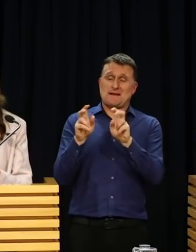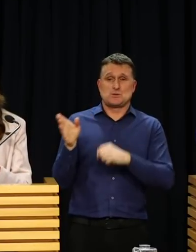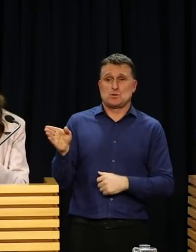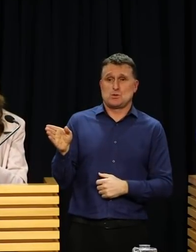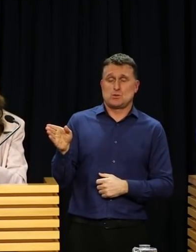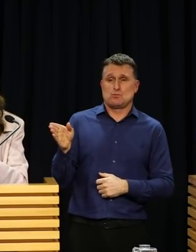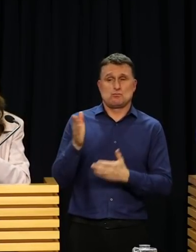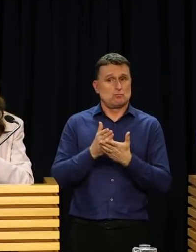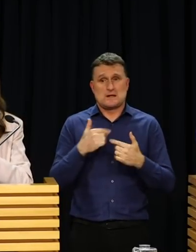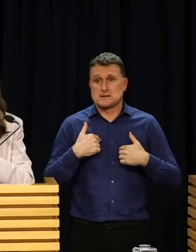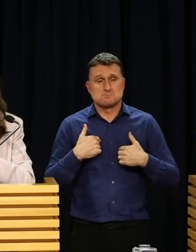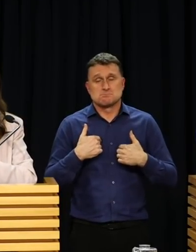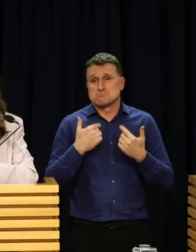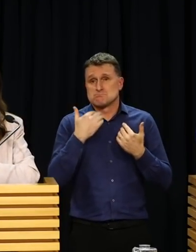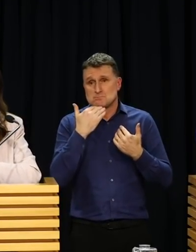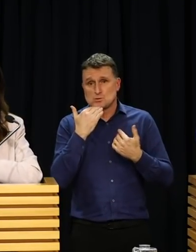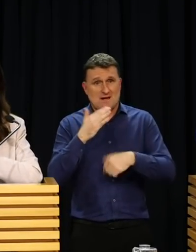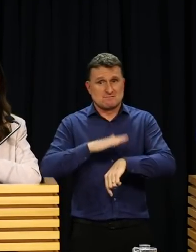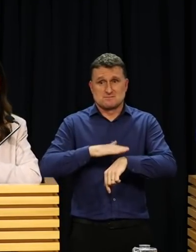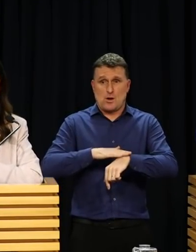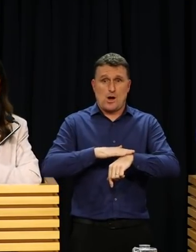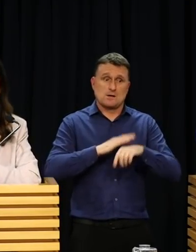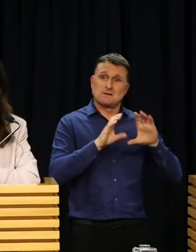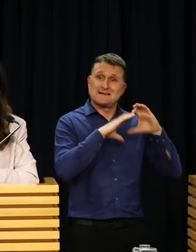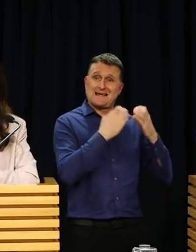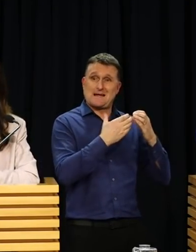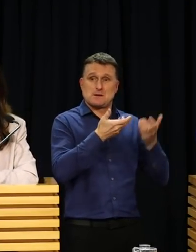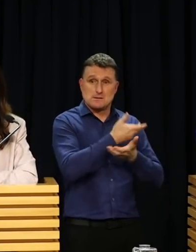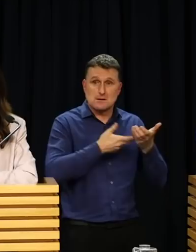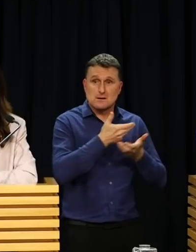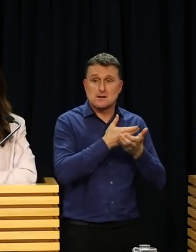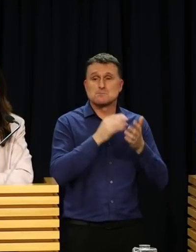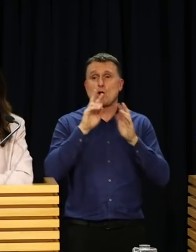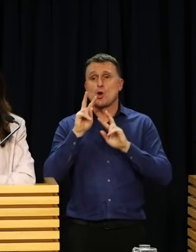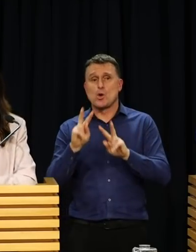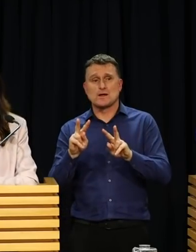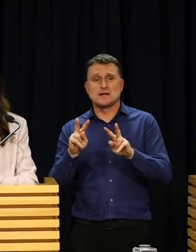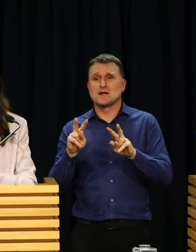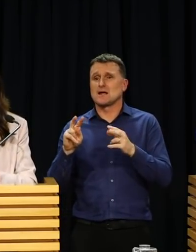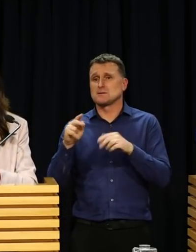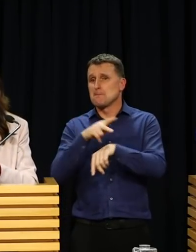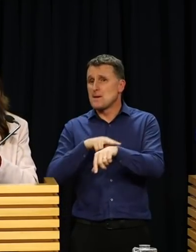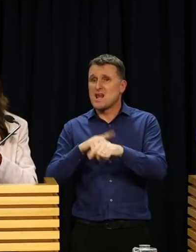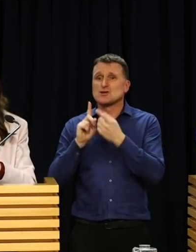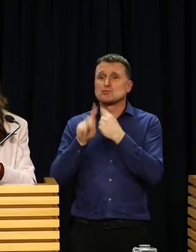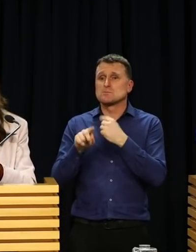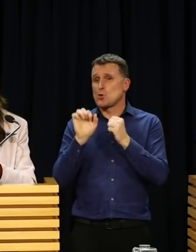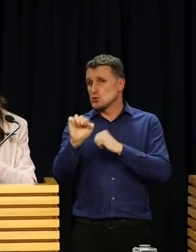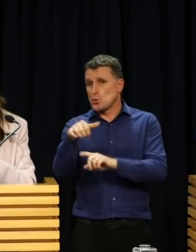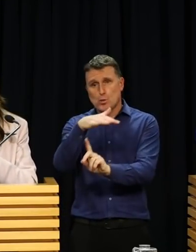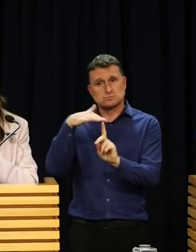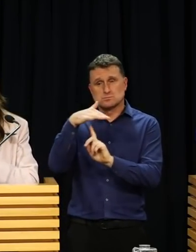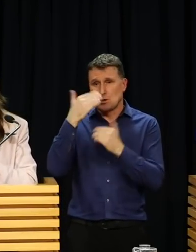haven't, unfortunately, had an opportunity since exiting Cabinet to spend any time looking at the Ombudsman's ruling or indeed the police response. So on the first